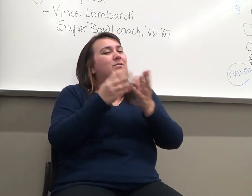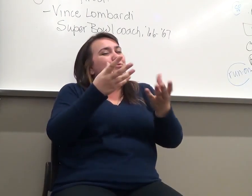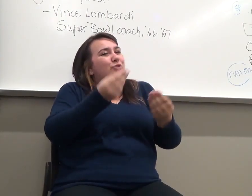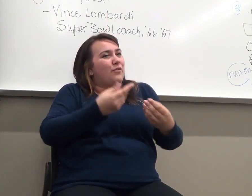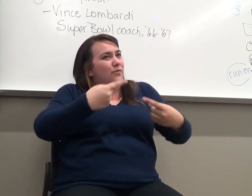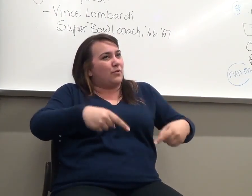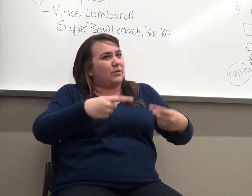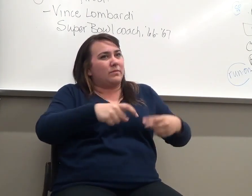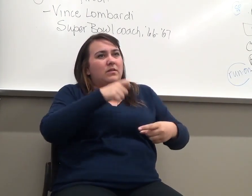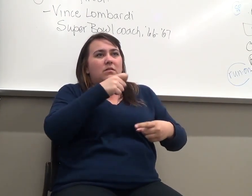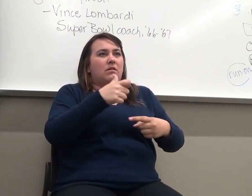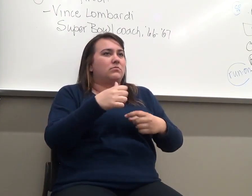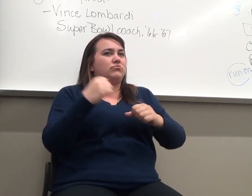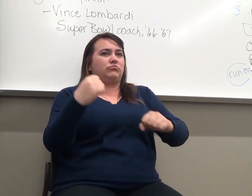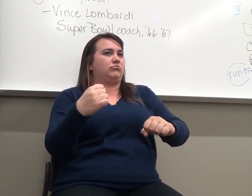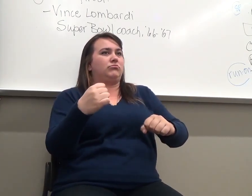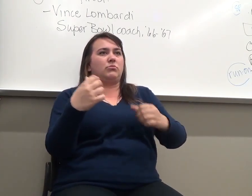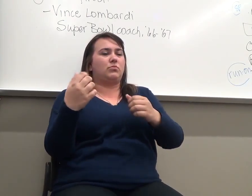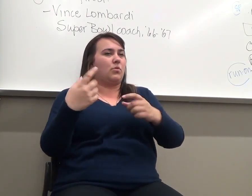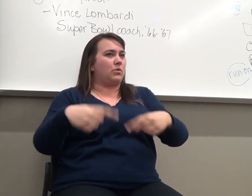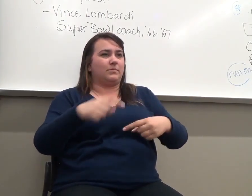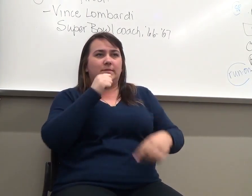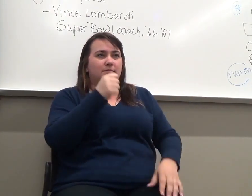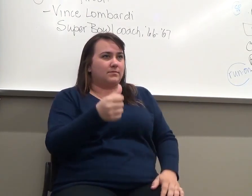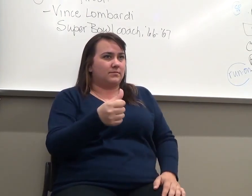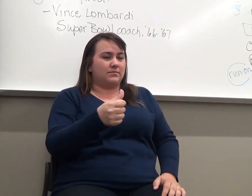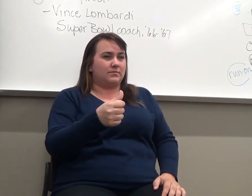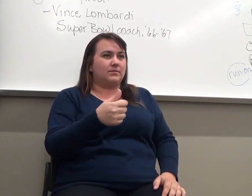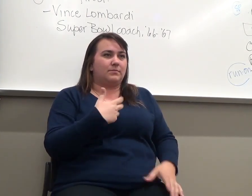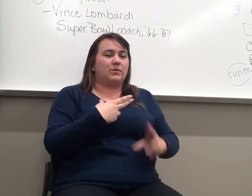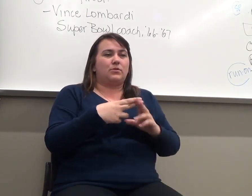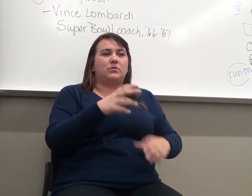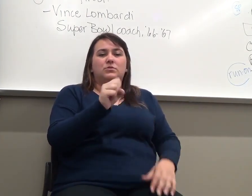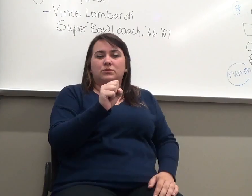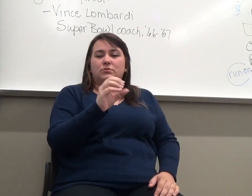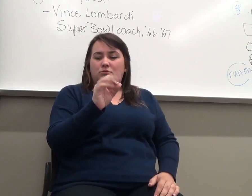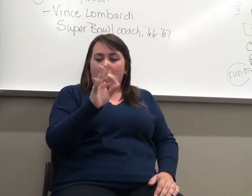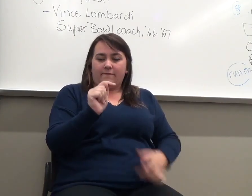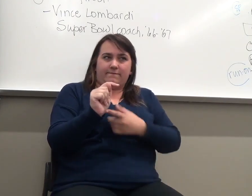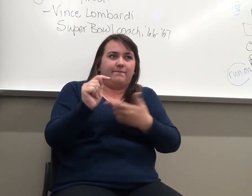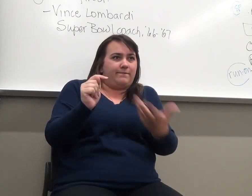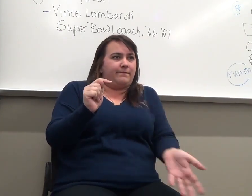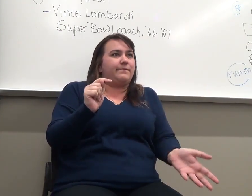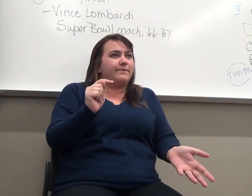those can be really what I call soft. I mean, this isn't as